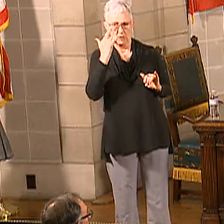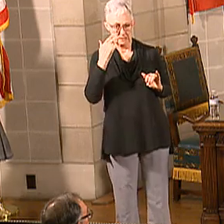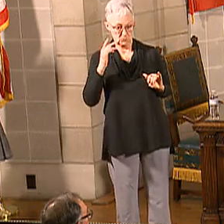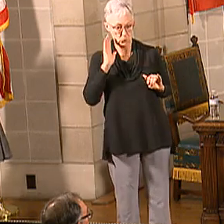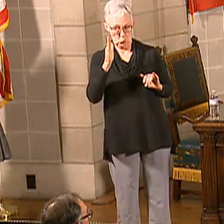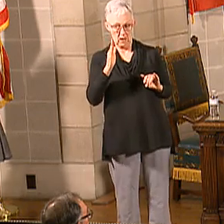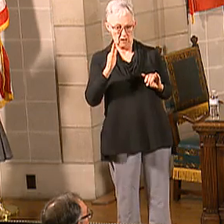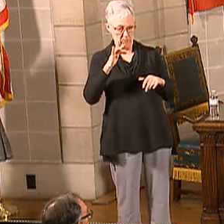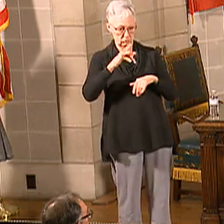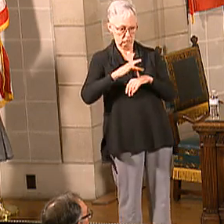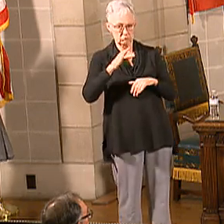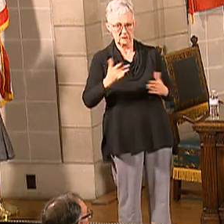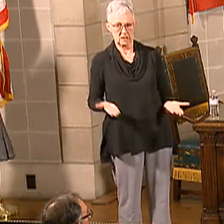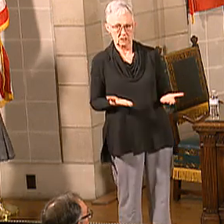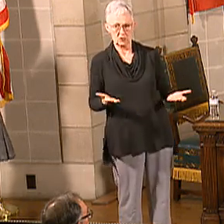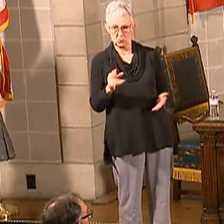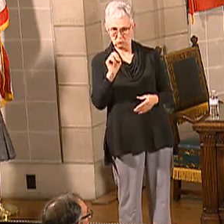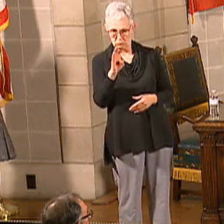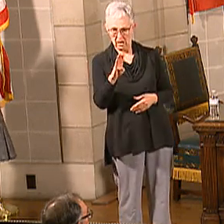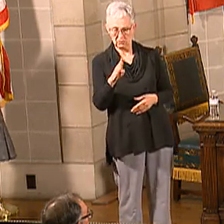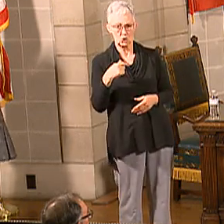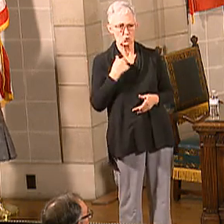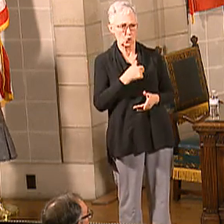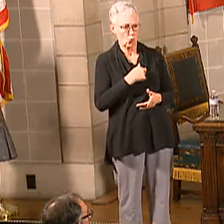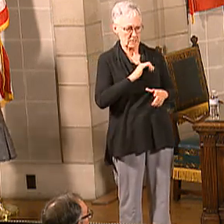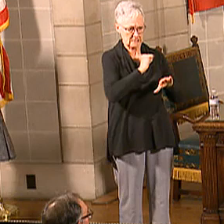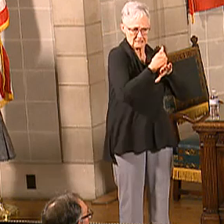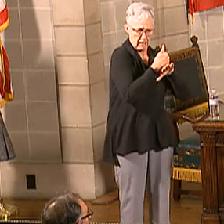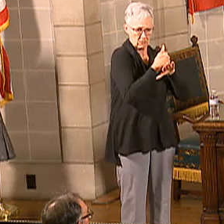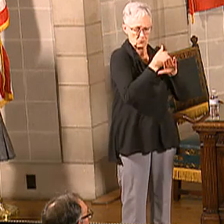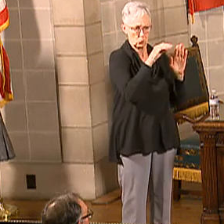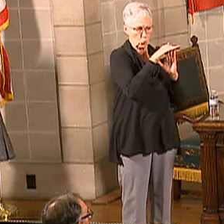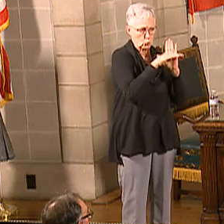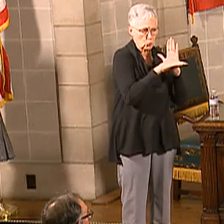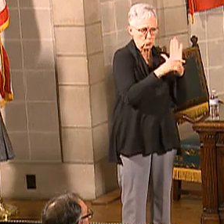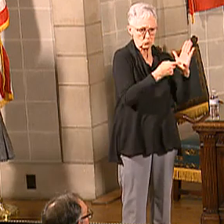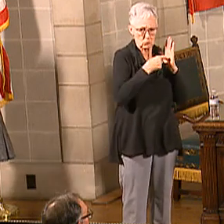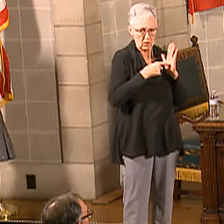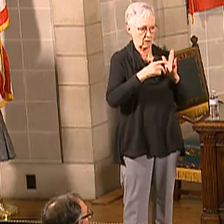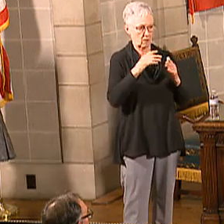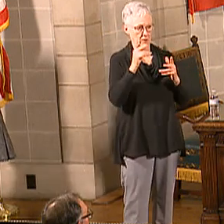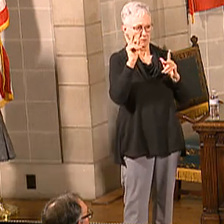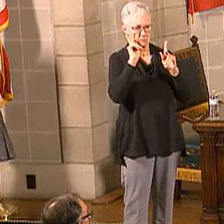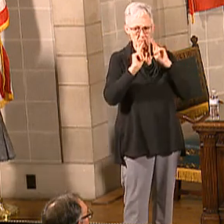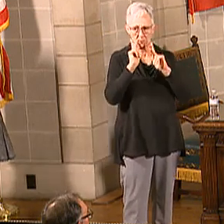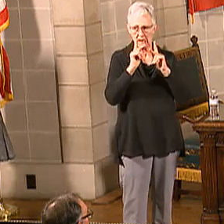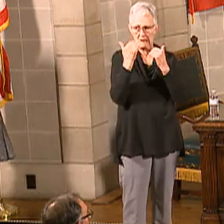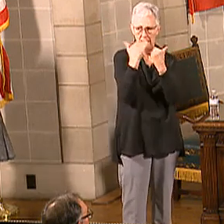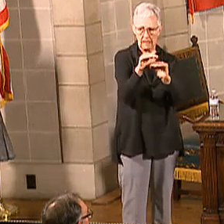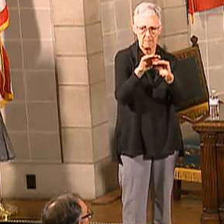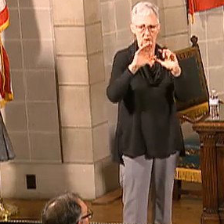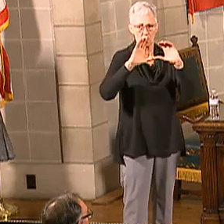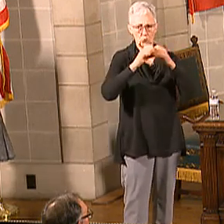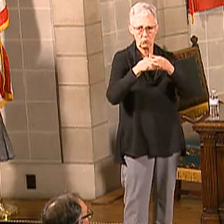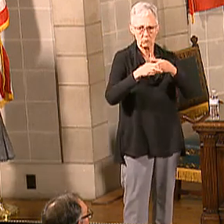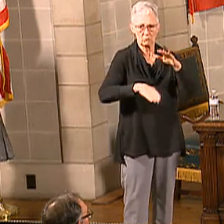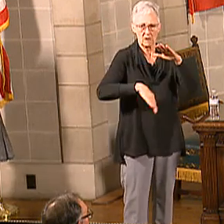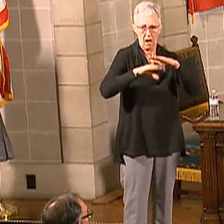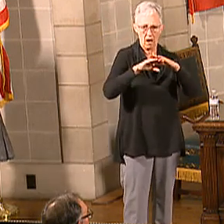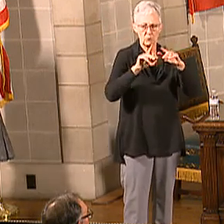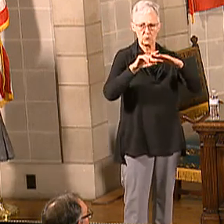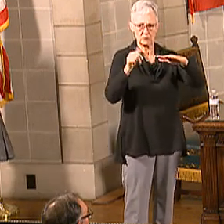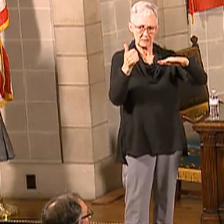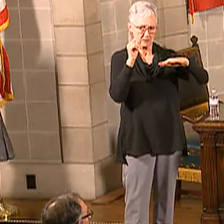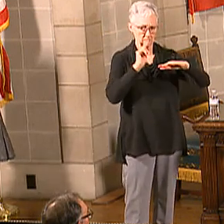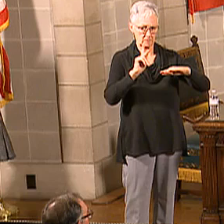speaking, earlier in our cycle of the epidemic than places like New York. And because we are earlier, and we